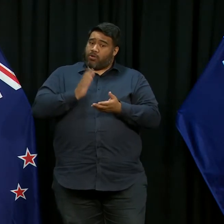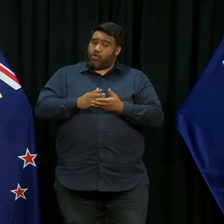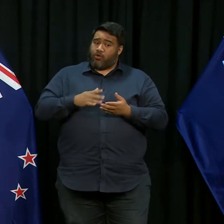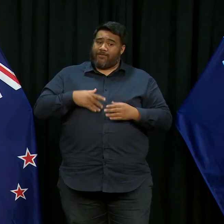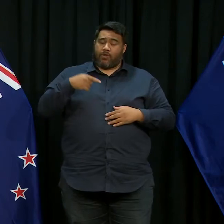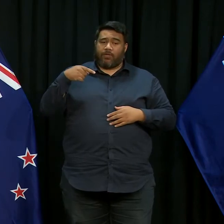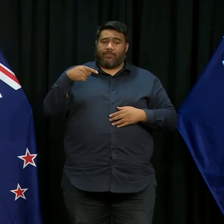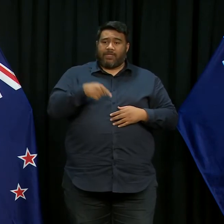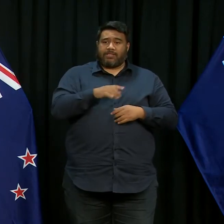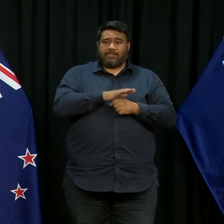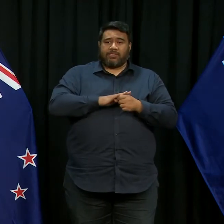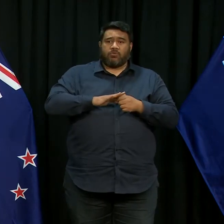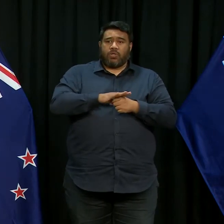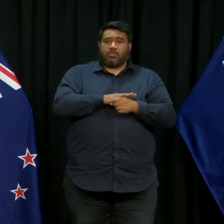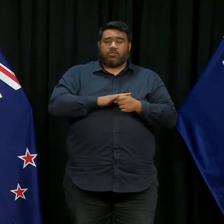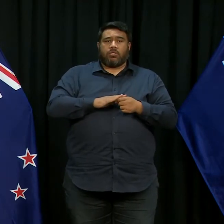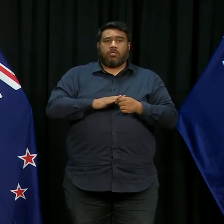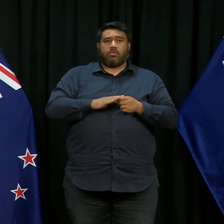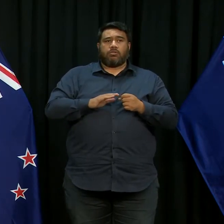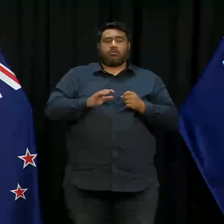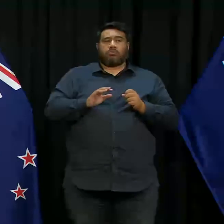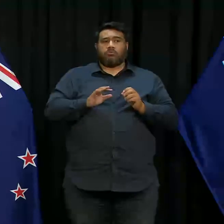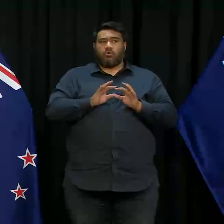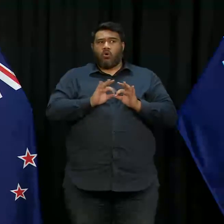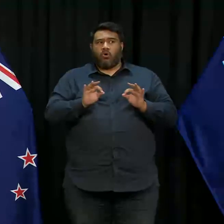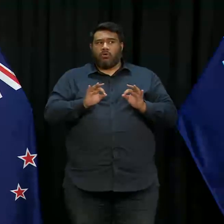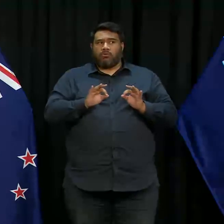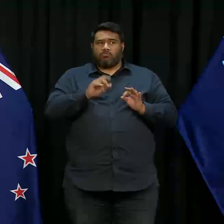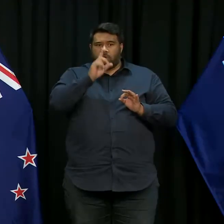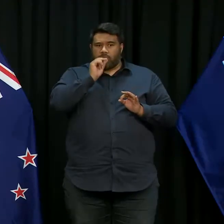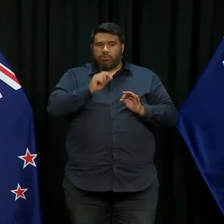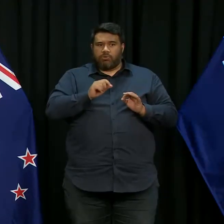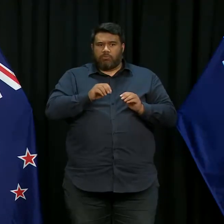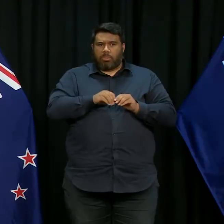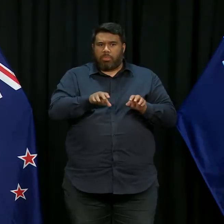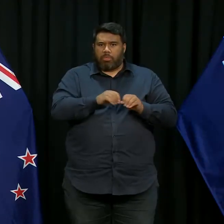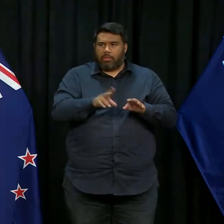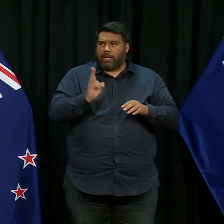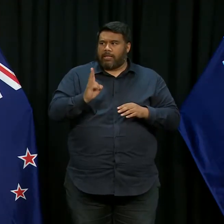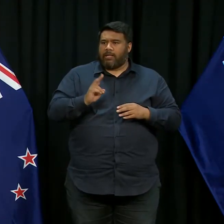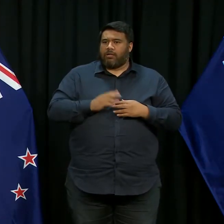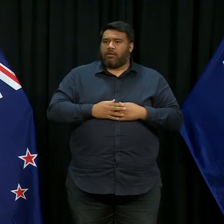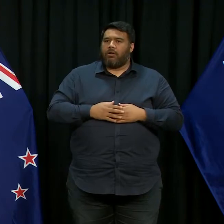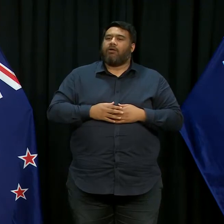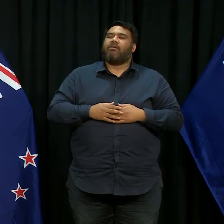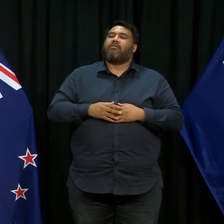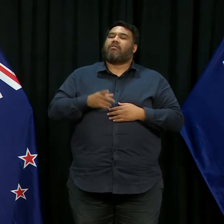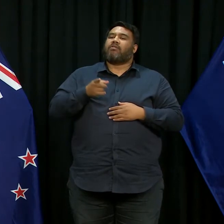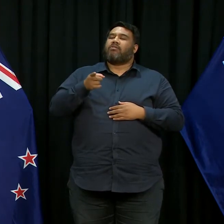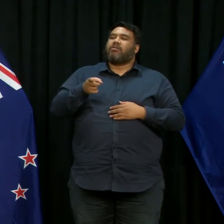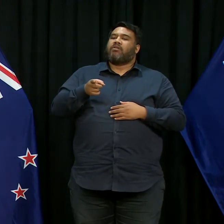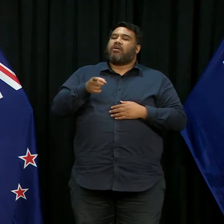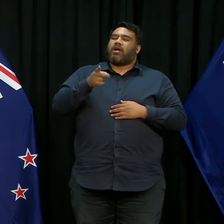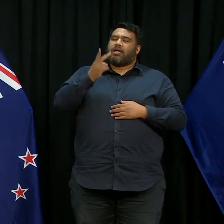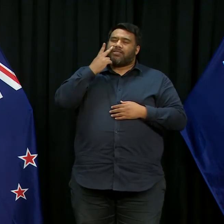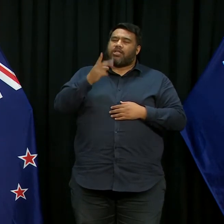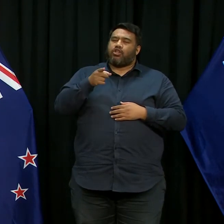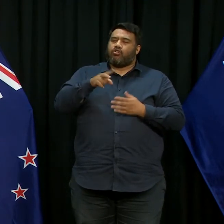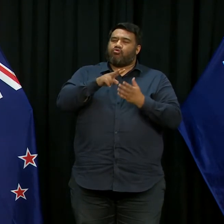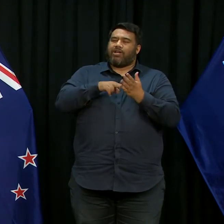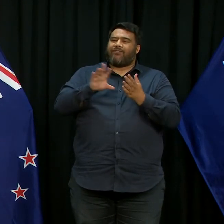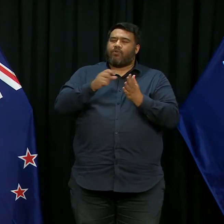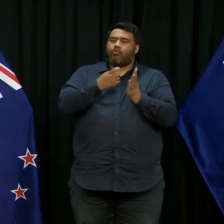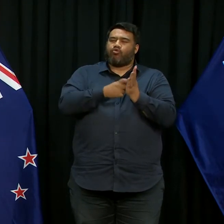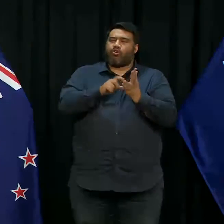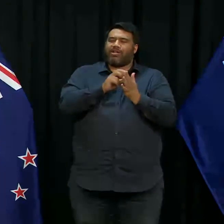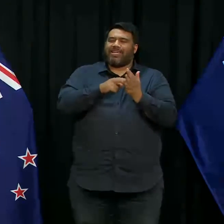speaking with Rodney Jones. So what and I respect the analysis we've had from Rodney has always been excellent. So Rodney's